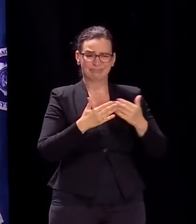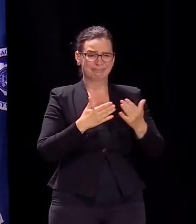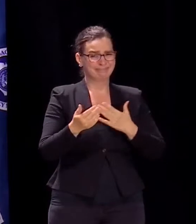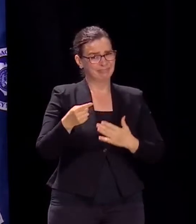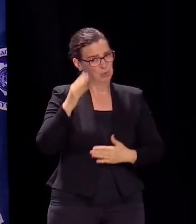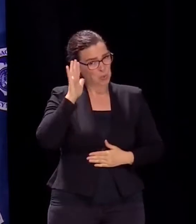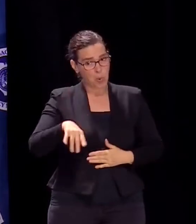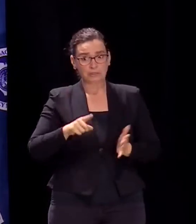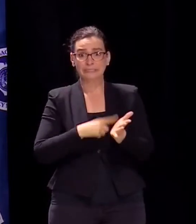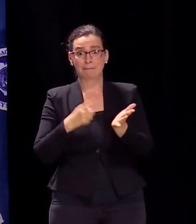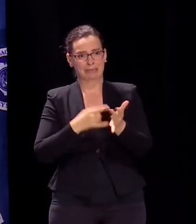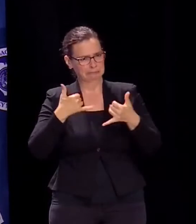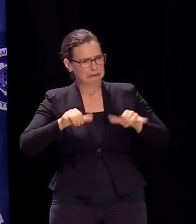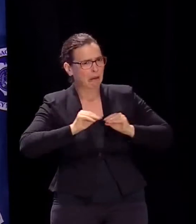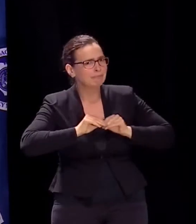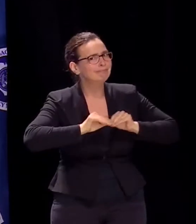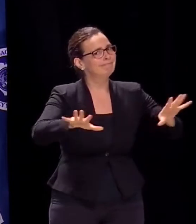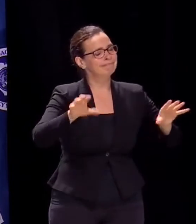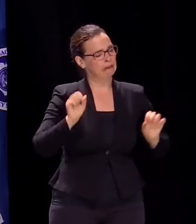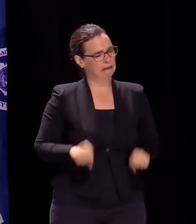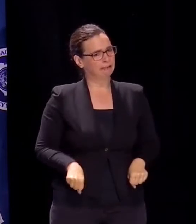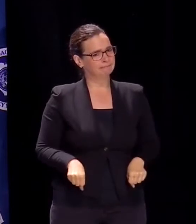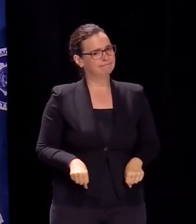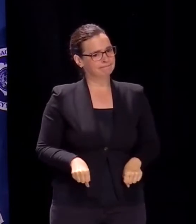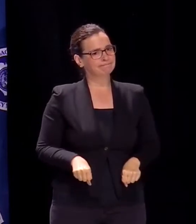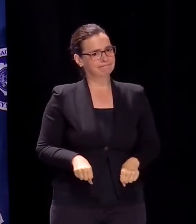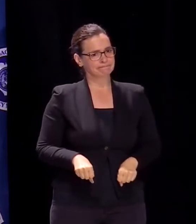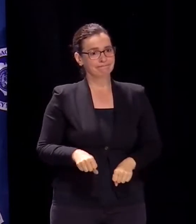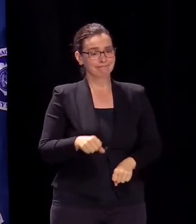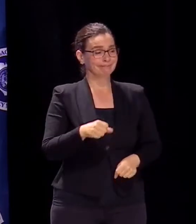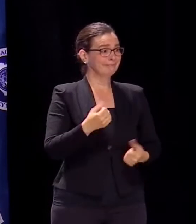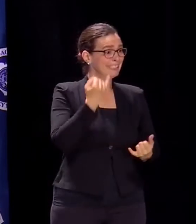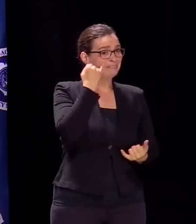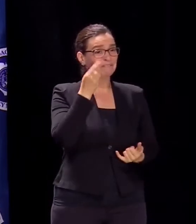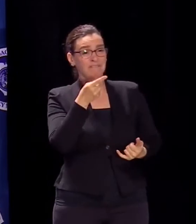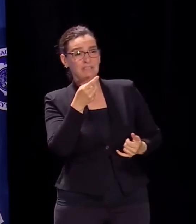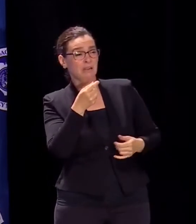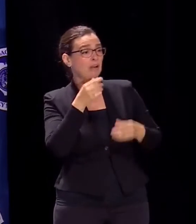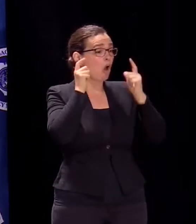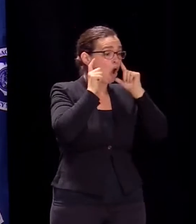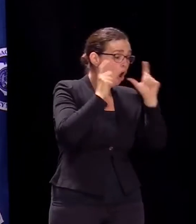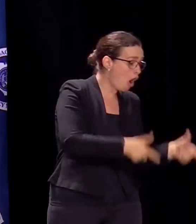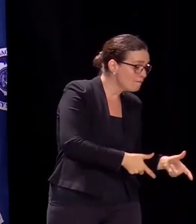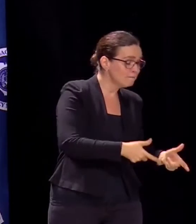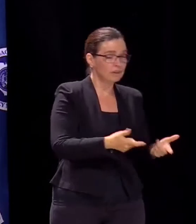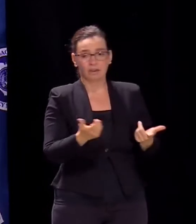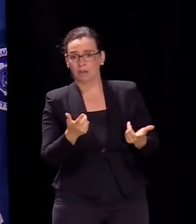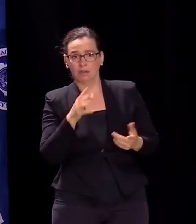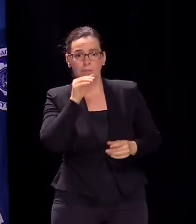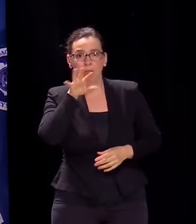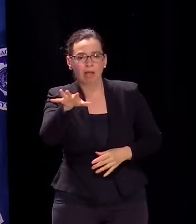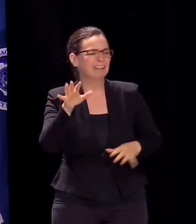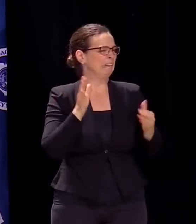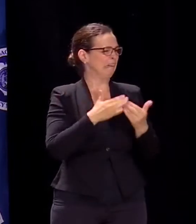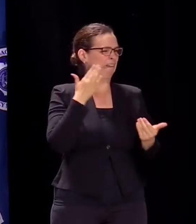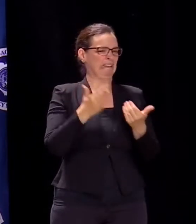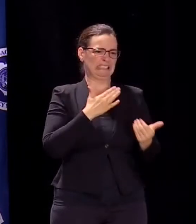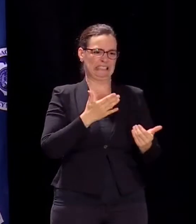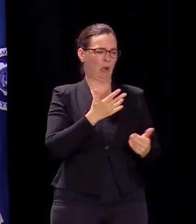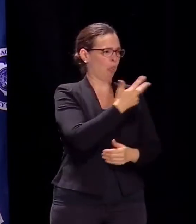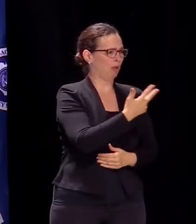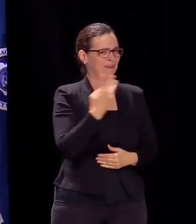four employees from the same business. And then we know from those three or four employees, we'll probably get another household contact case.